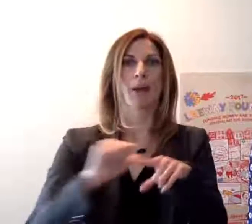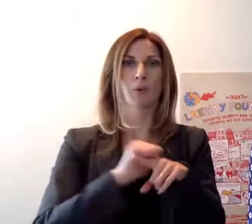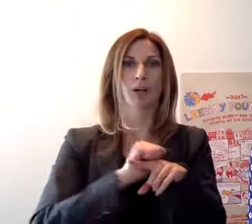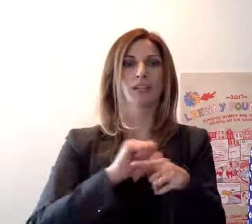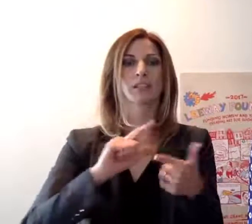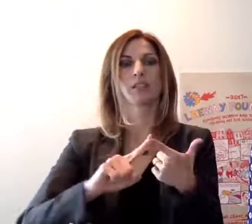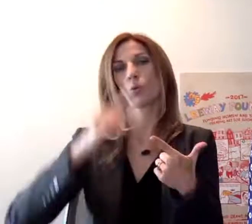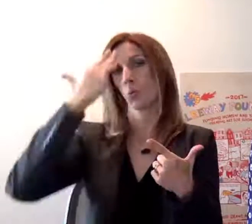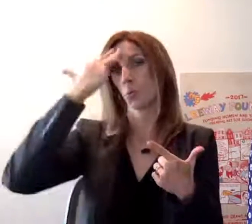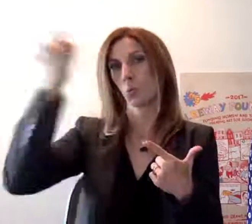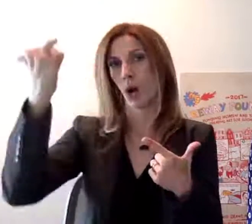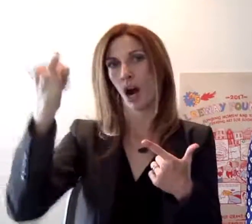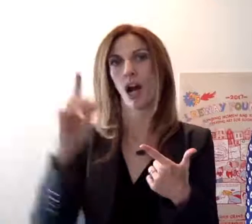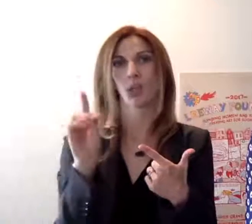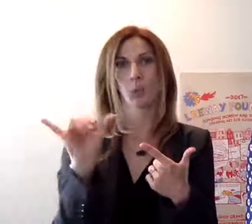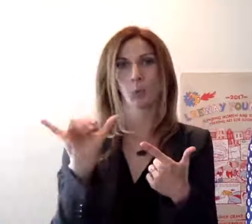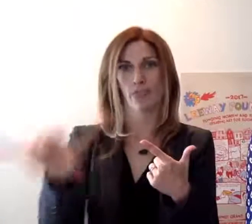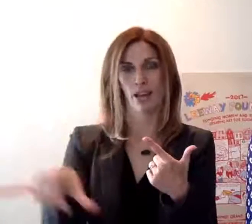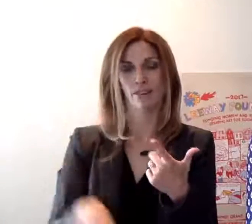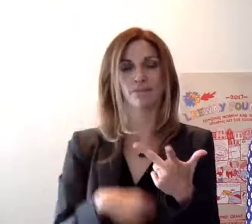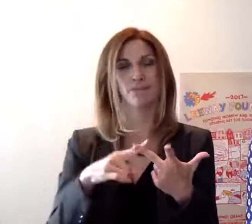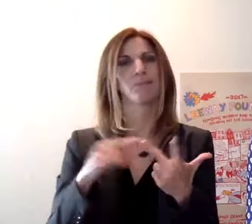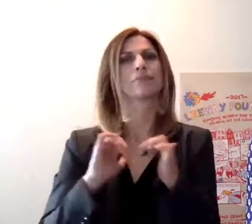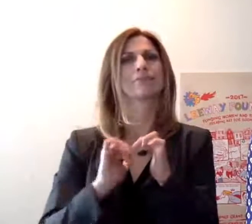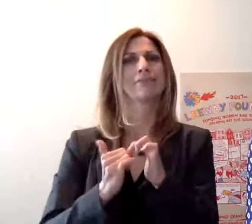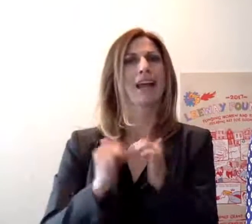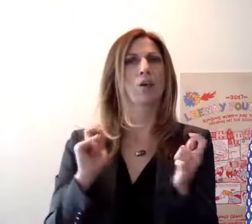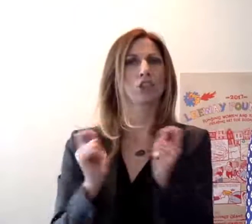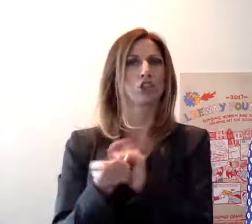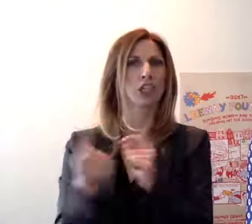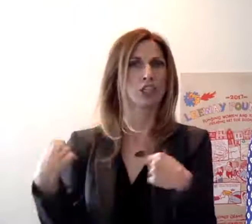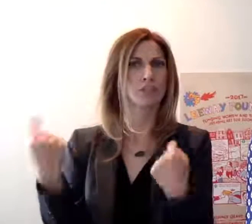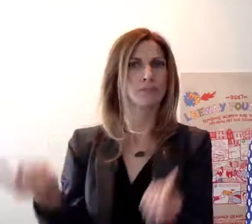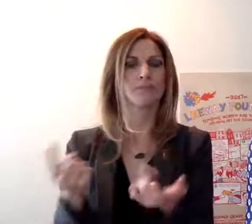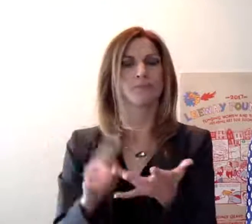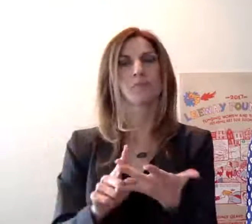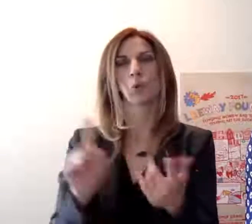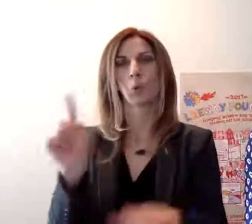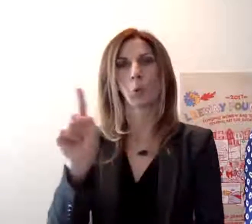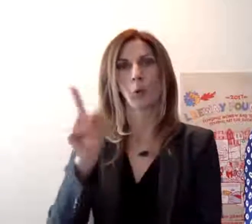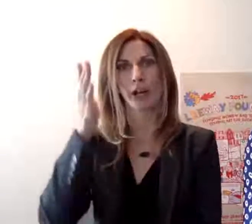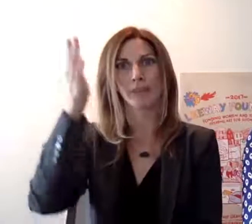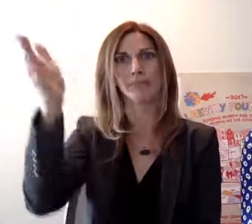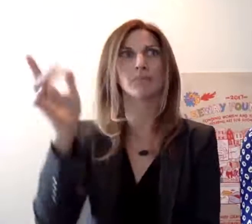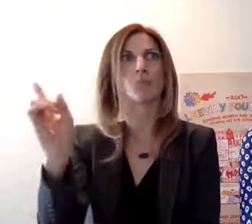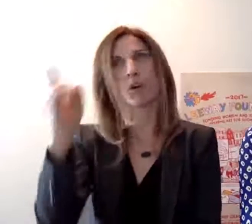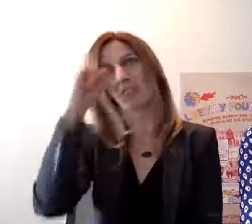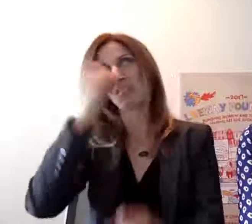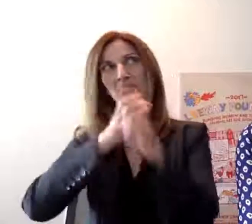do it, how it's changed, and where it's going.